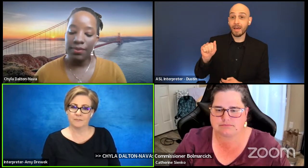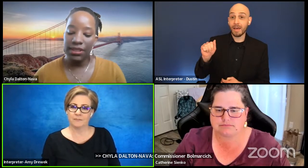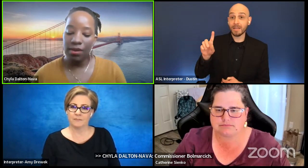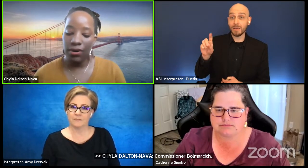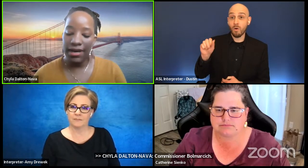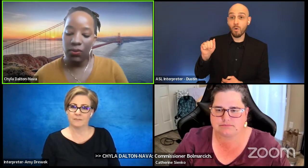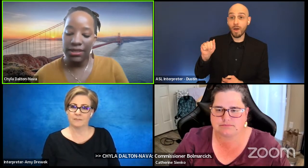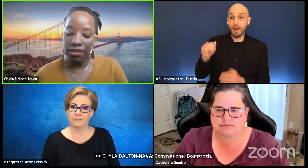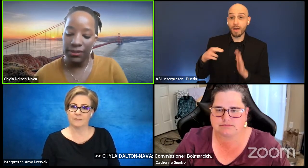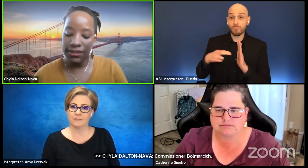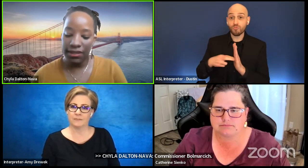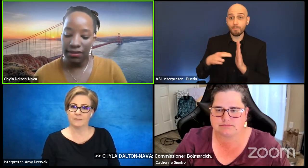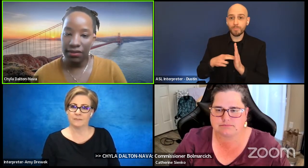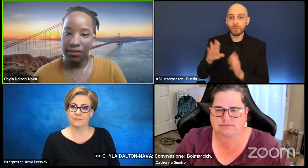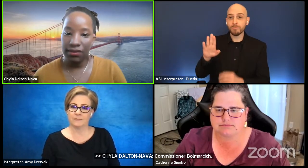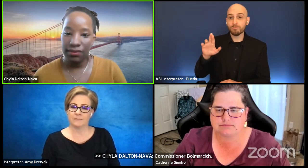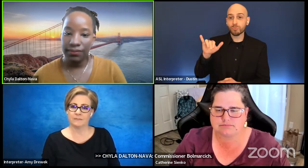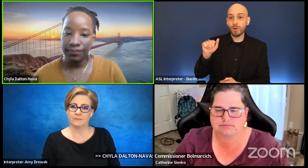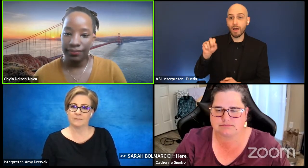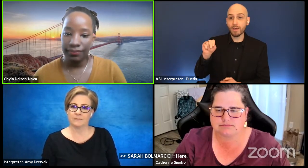ADOA reps, Brian Westerberg?